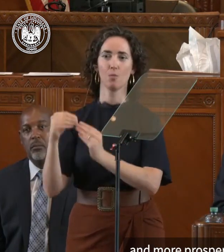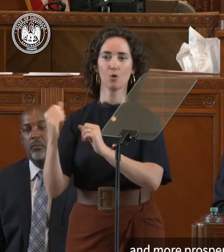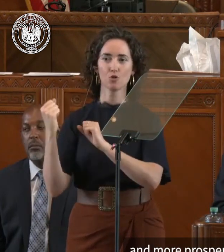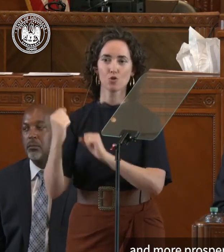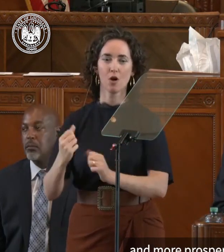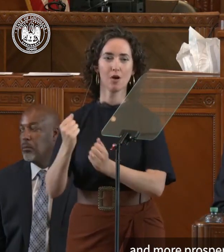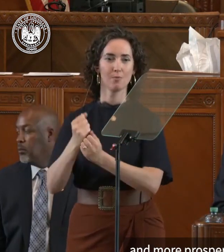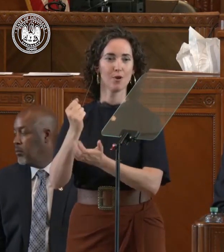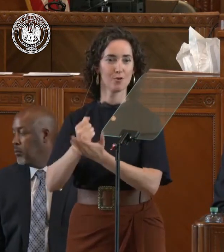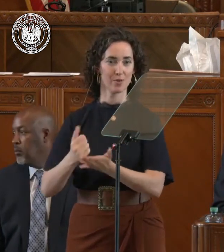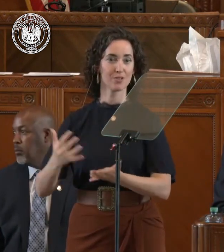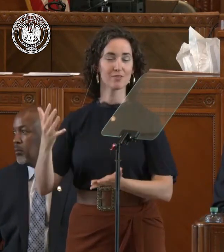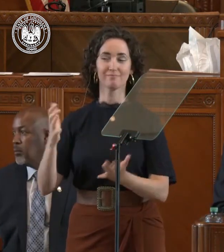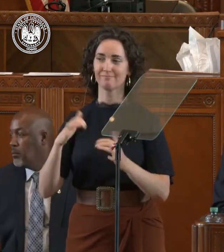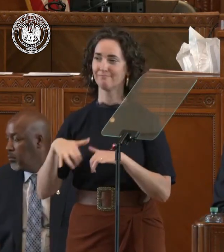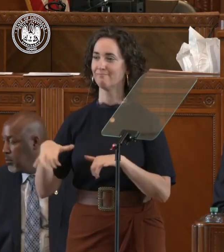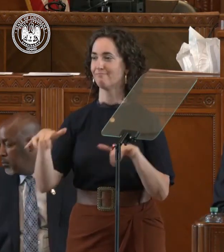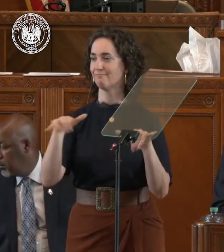prosperous Louisiana.